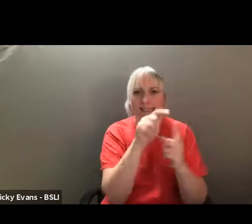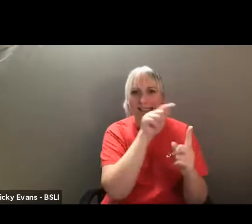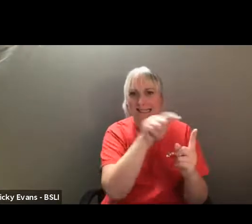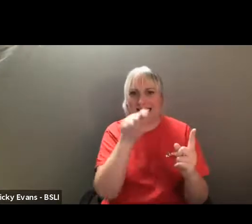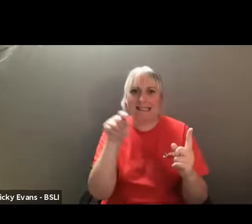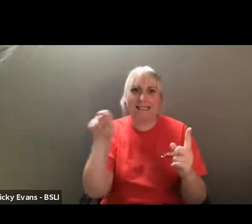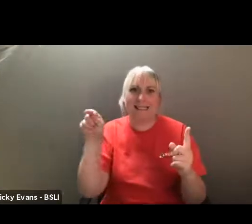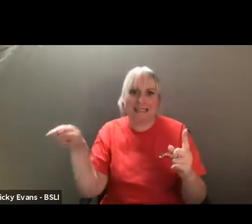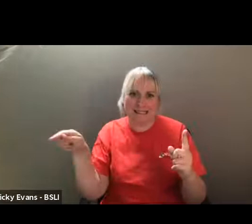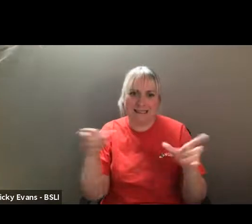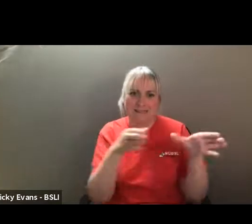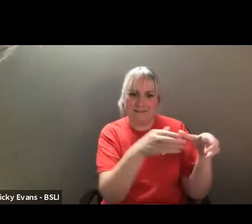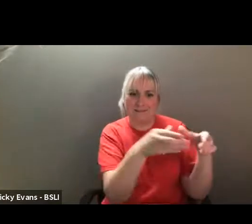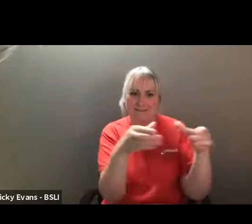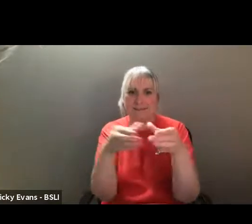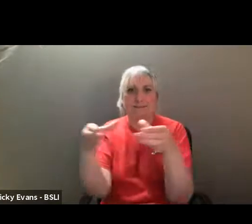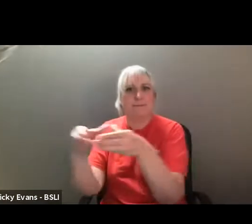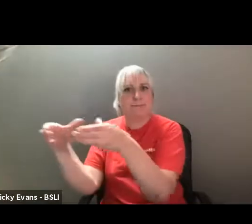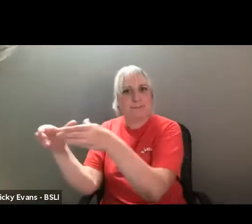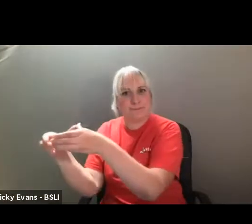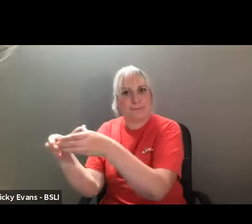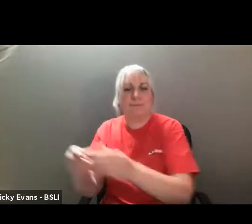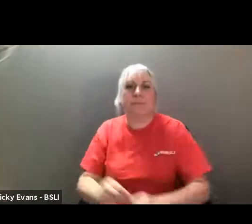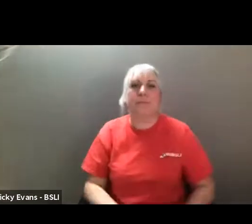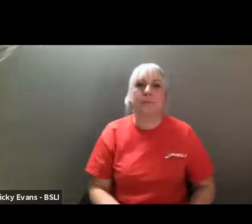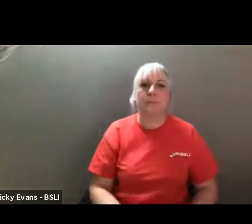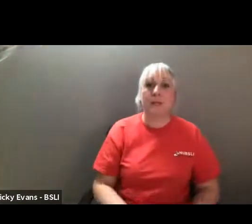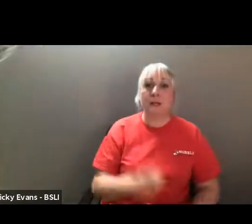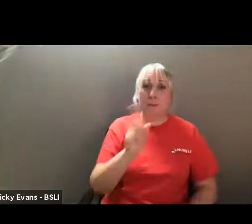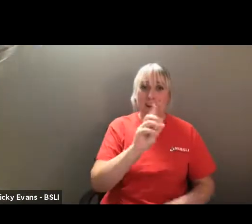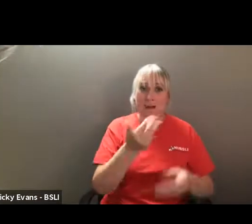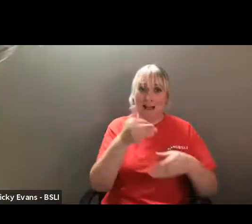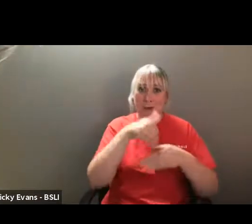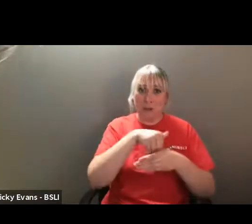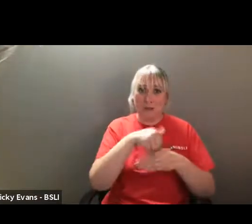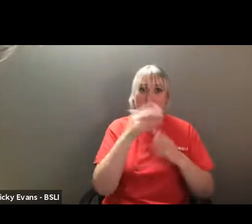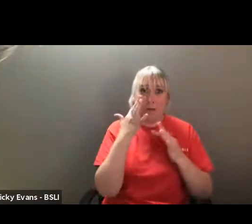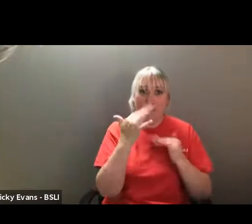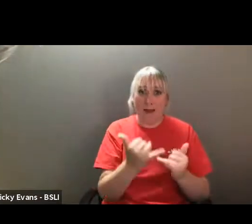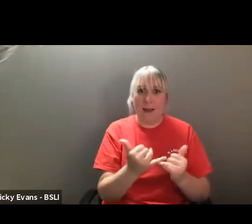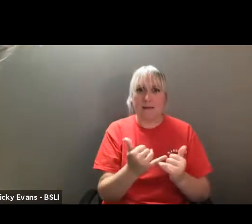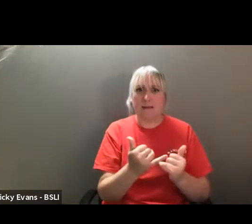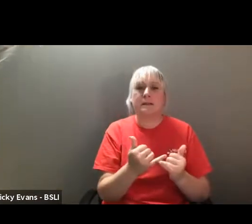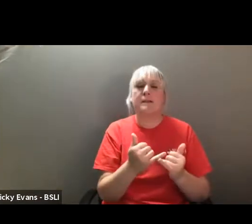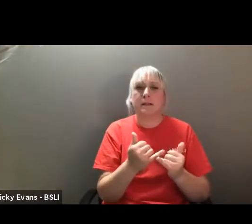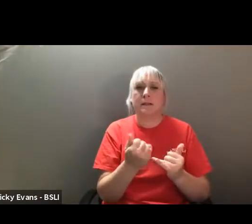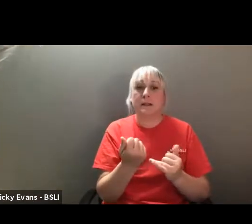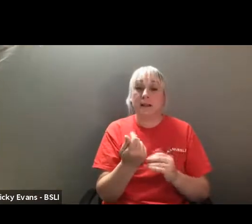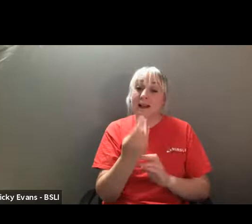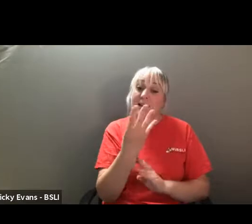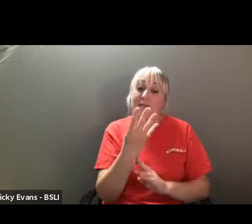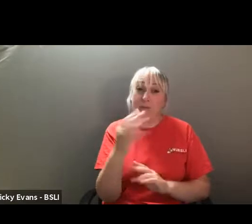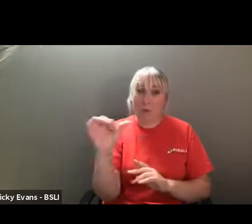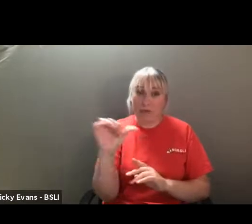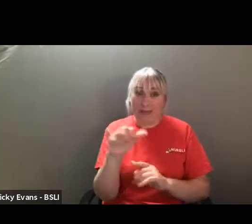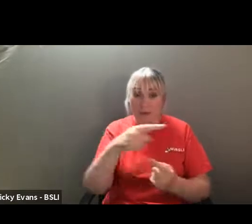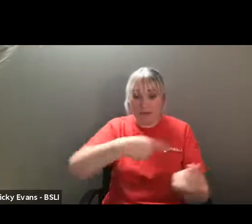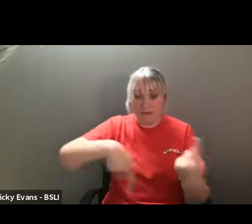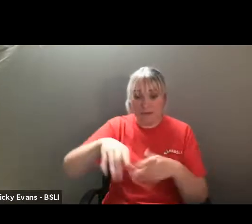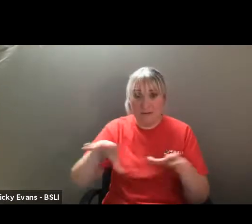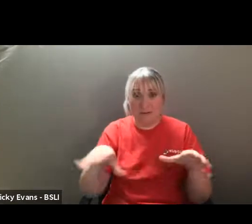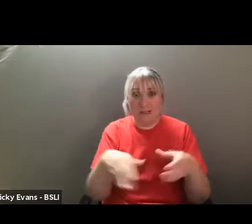And who was in that pilot were, of those 4,000 individuals, about 70% of those